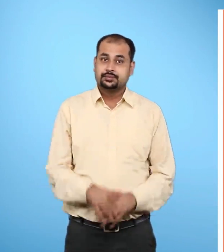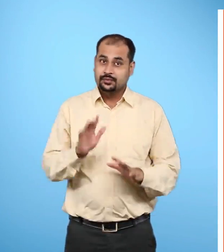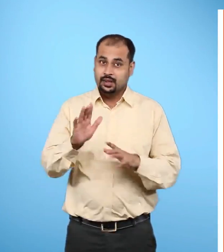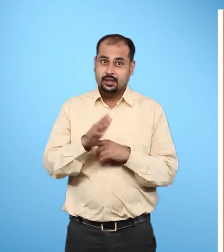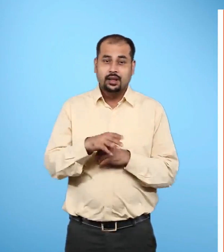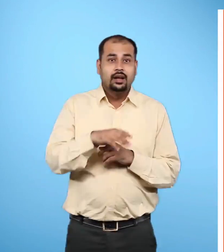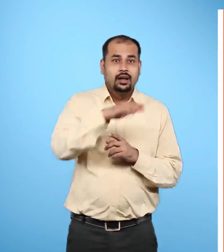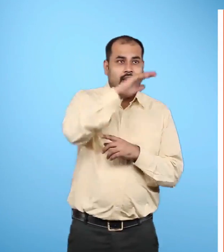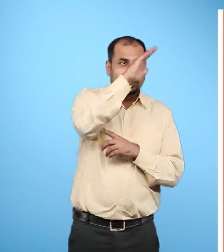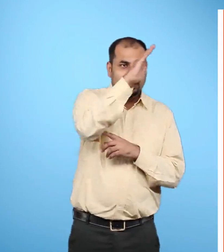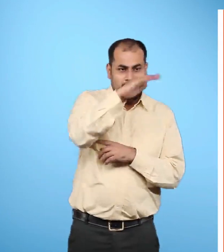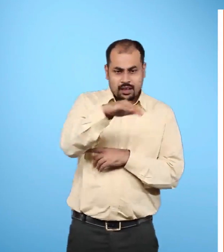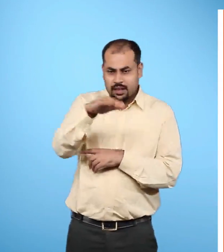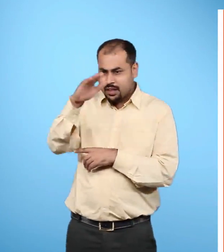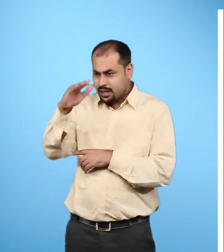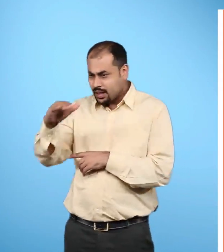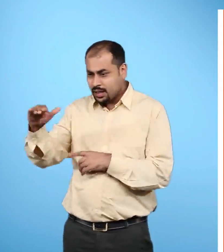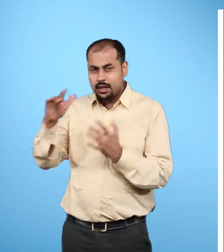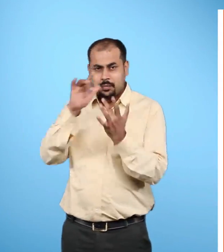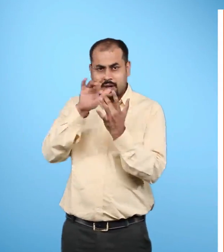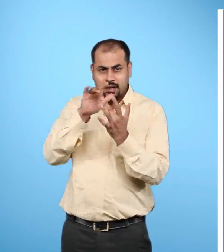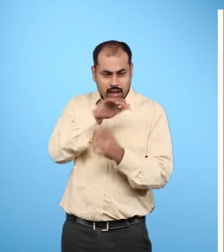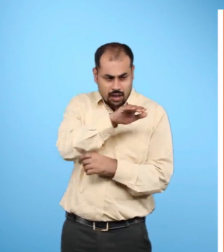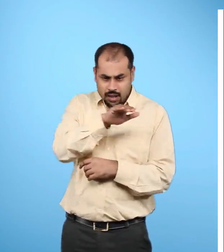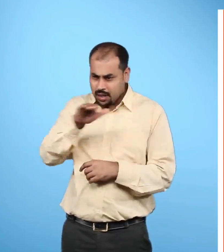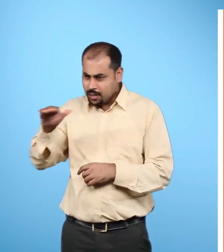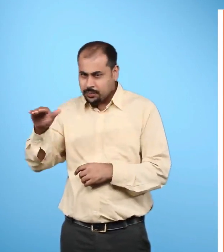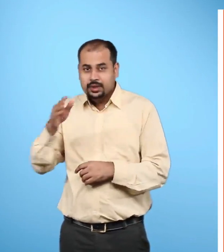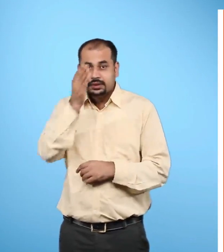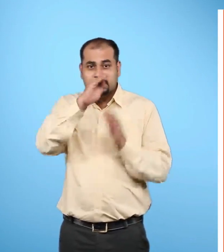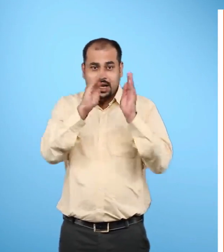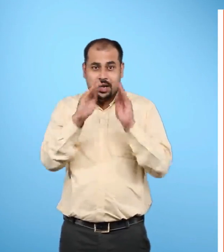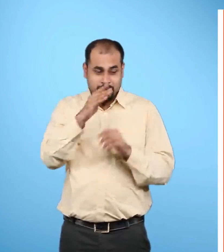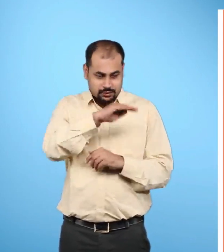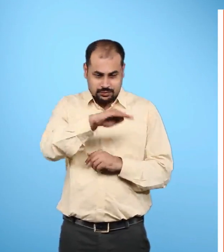in which there is a shape of curves drawn.